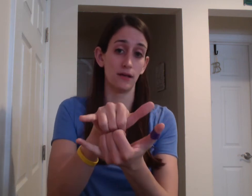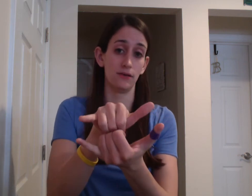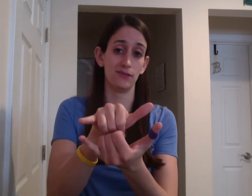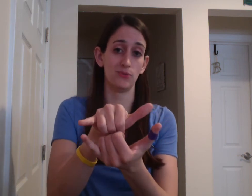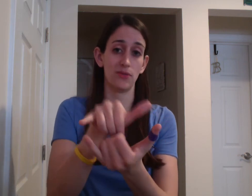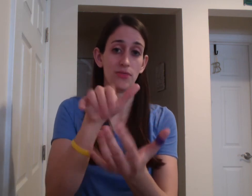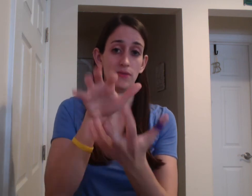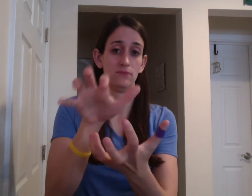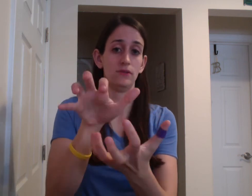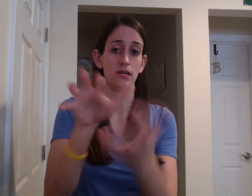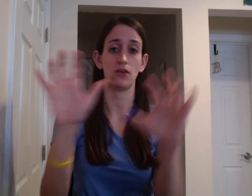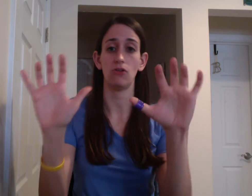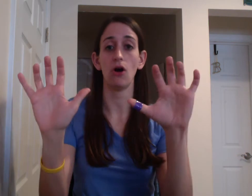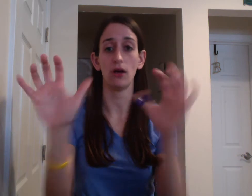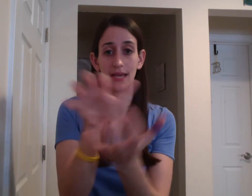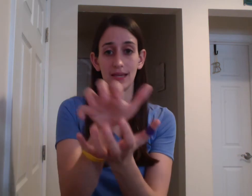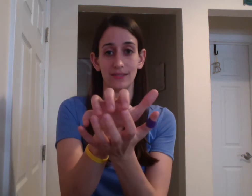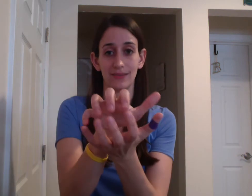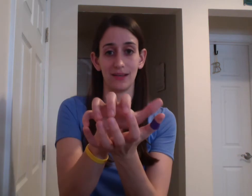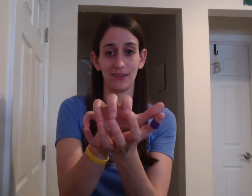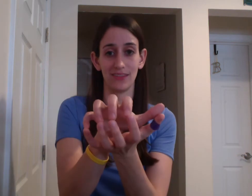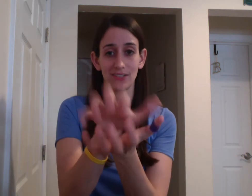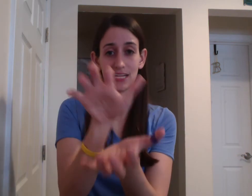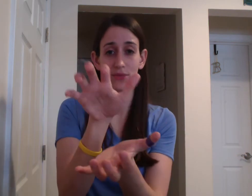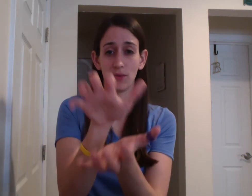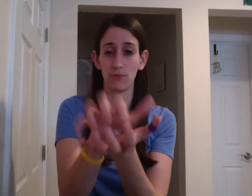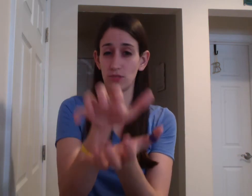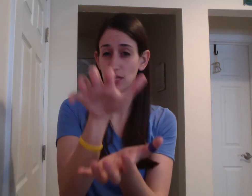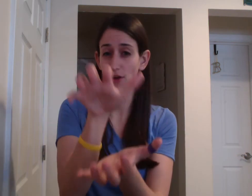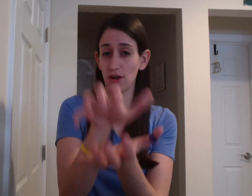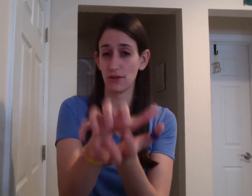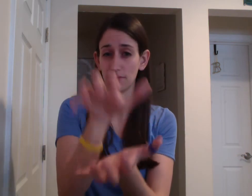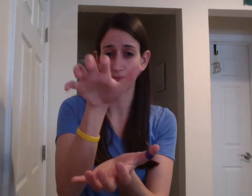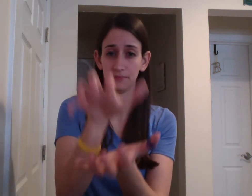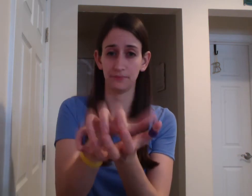Crocodile is with a claw hand. Think of like their teeth are scarier.